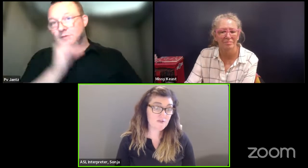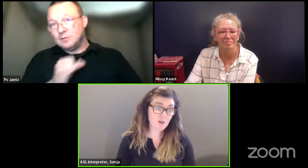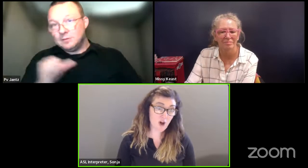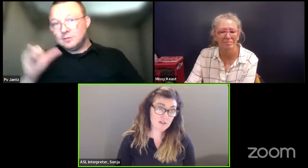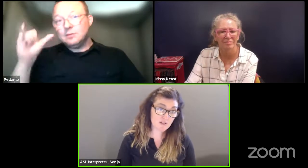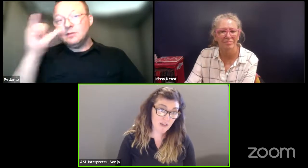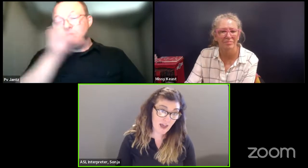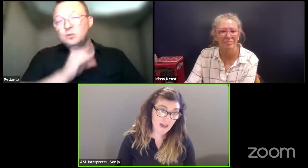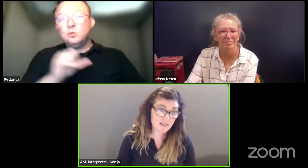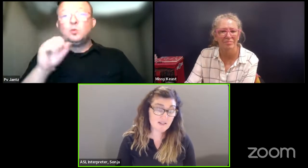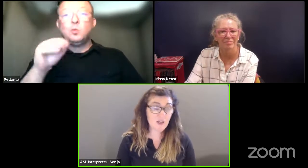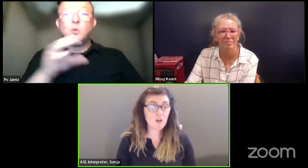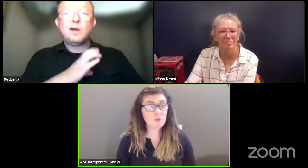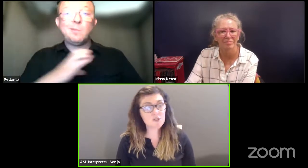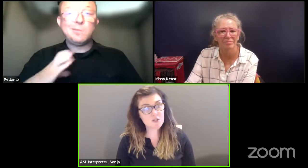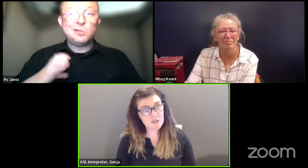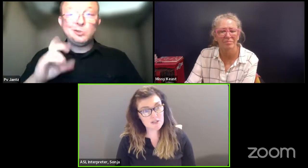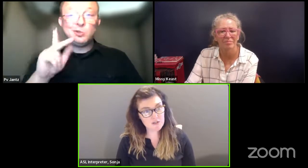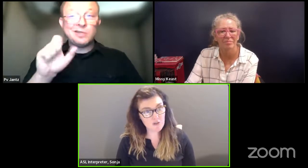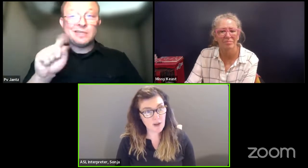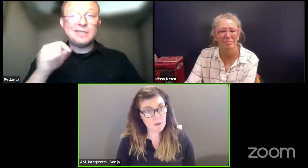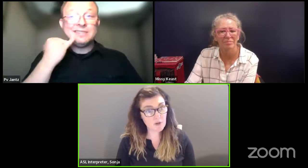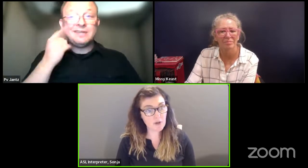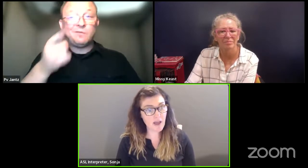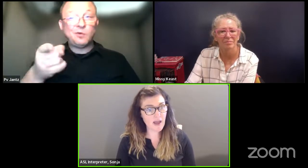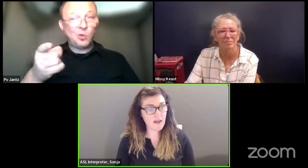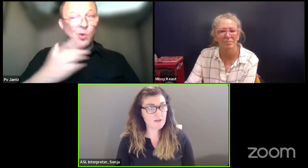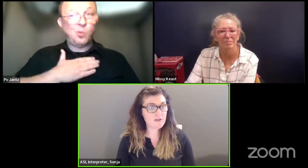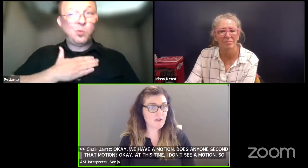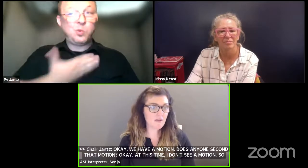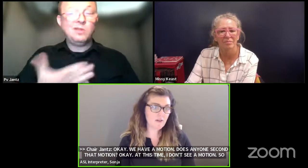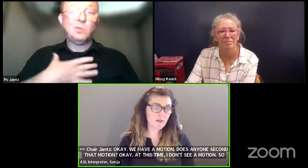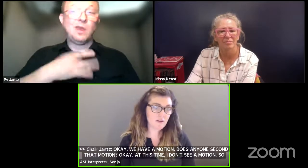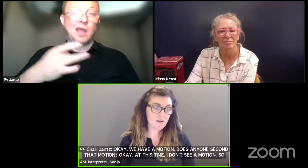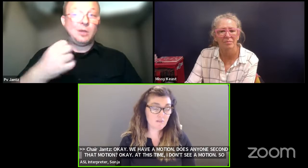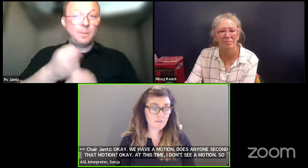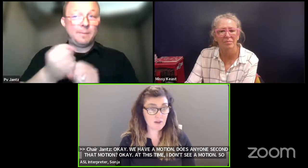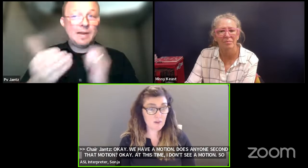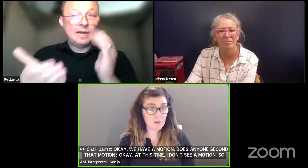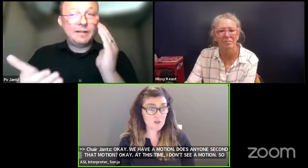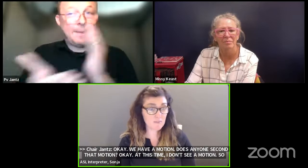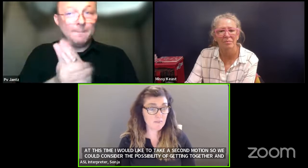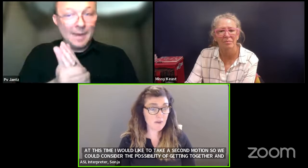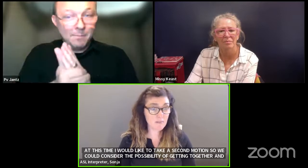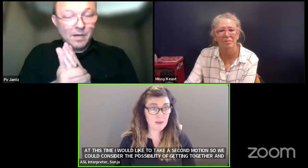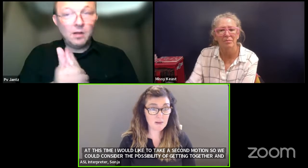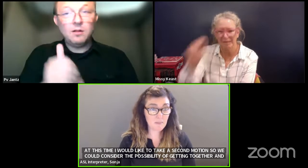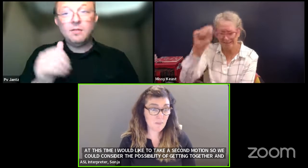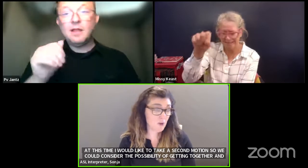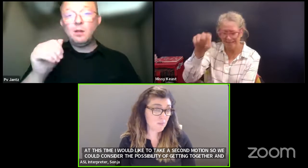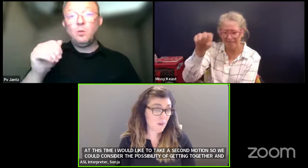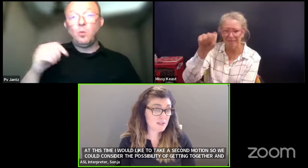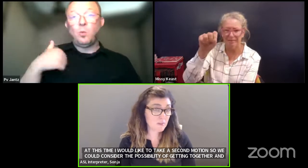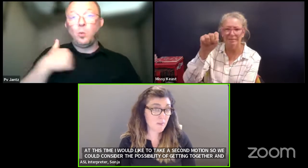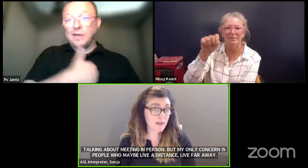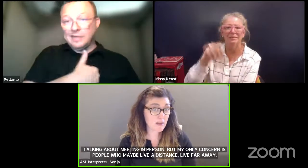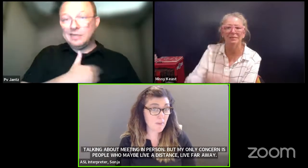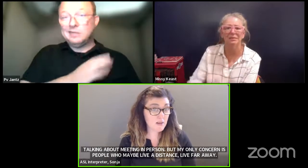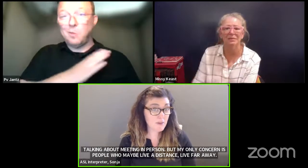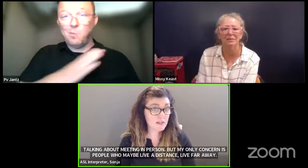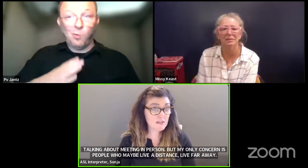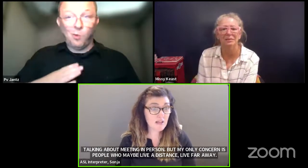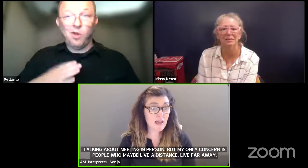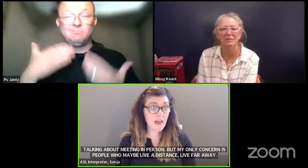and then there's the cost of gas, which is astronomical, and the commission maybe could possibly make